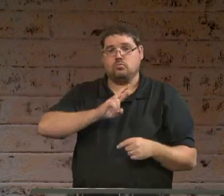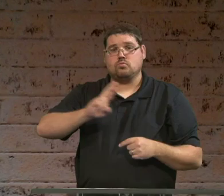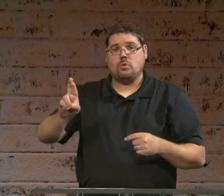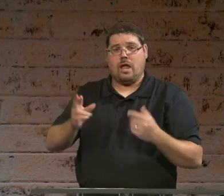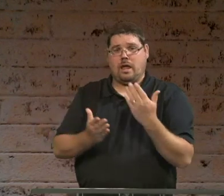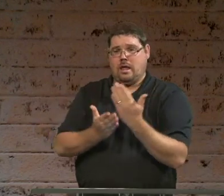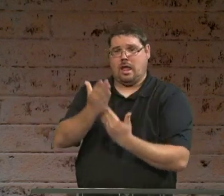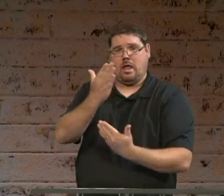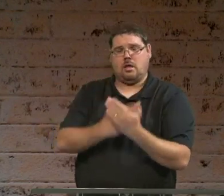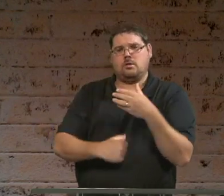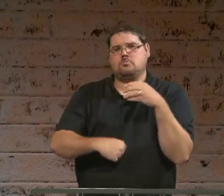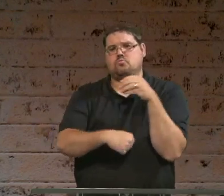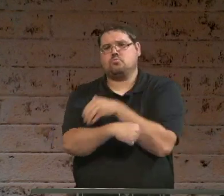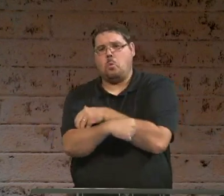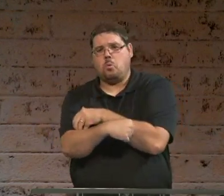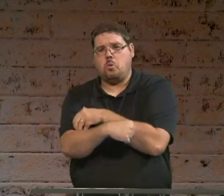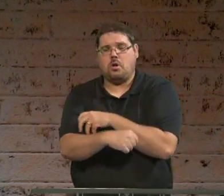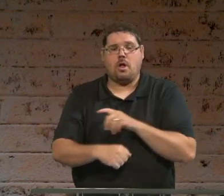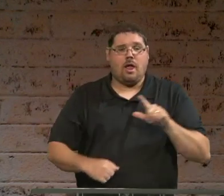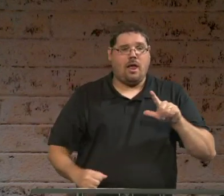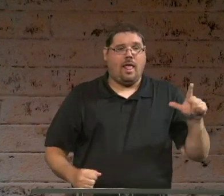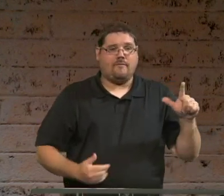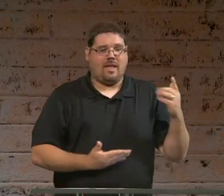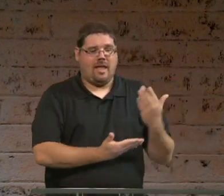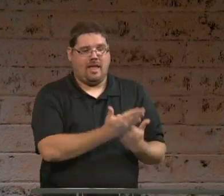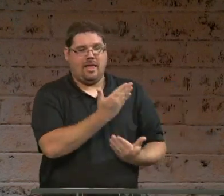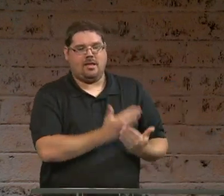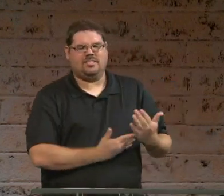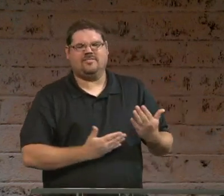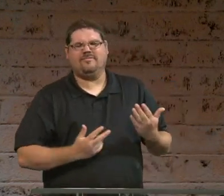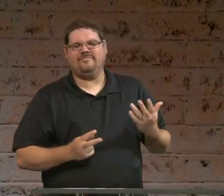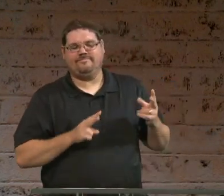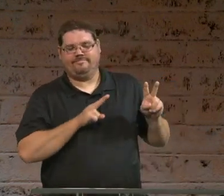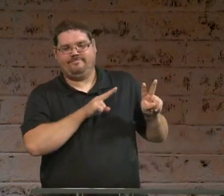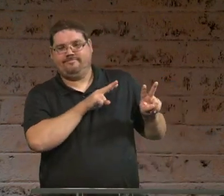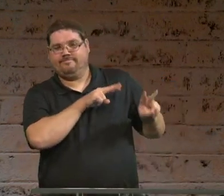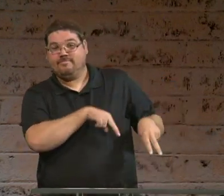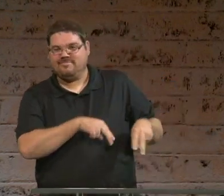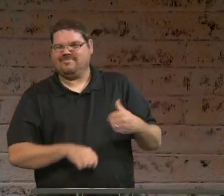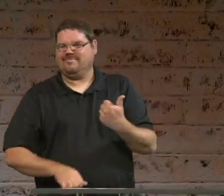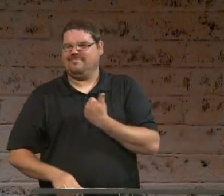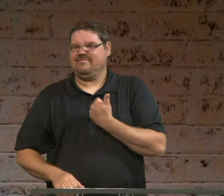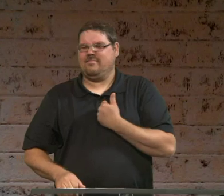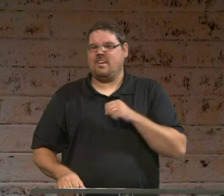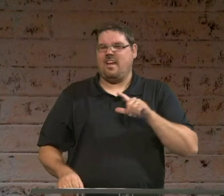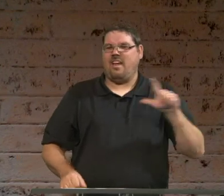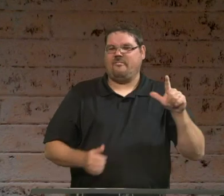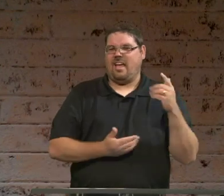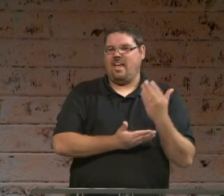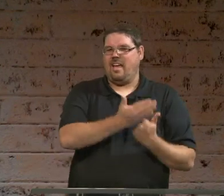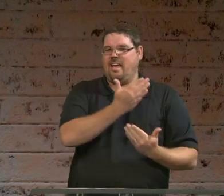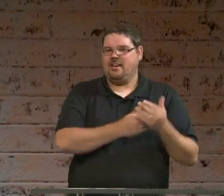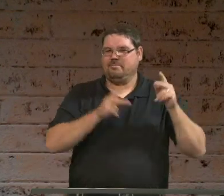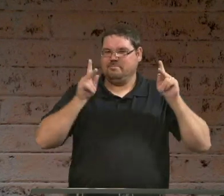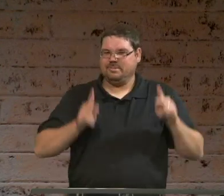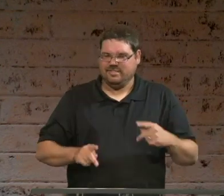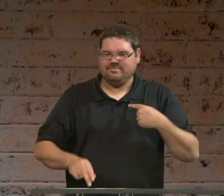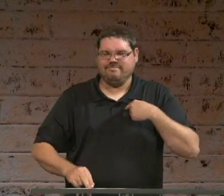Now culturally, the right hand shows strength, and the left hand shows not as